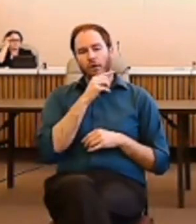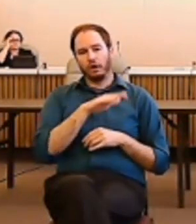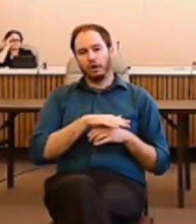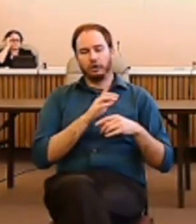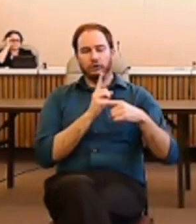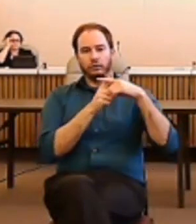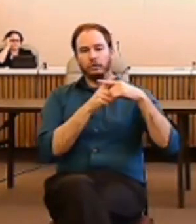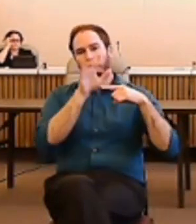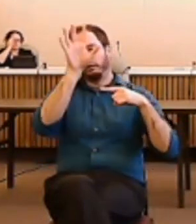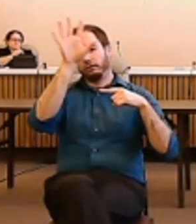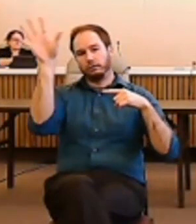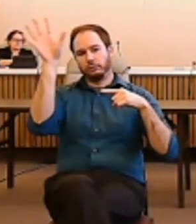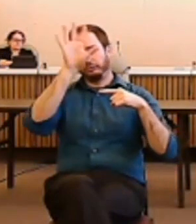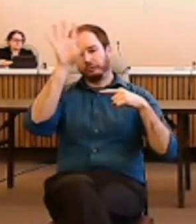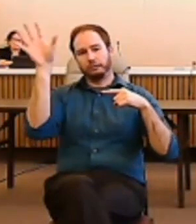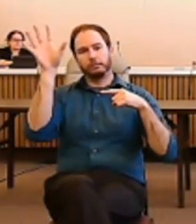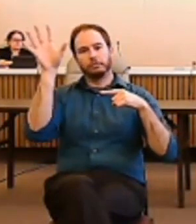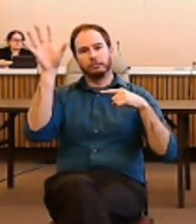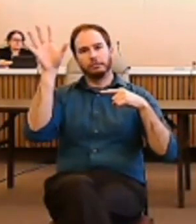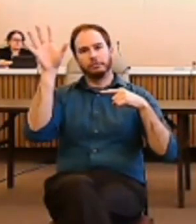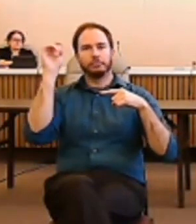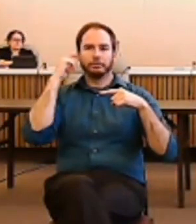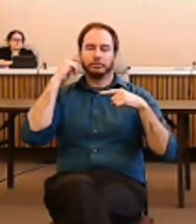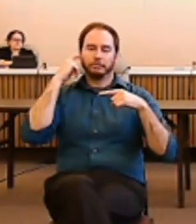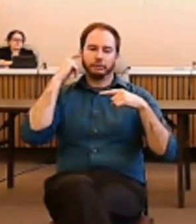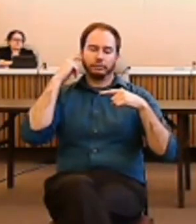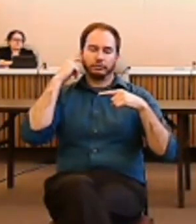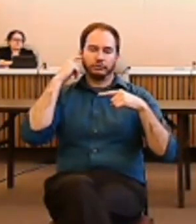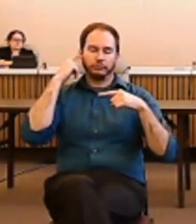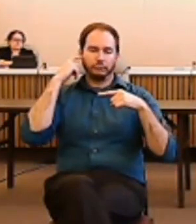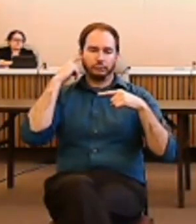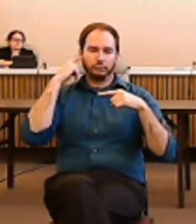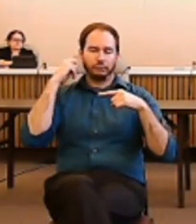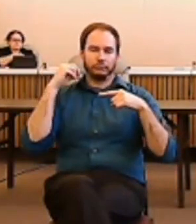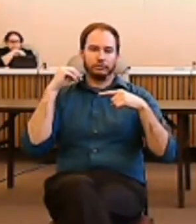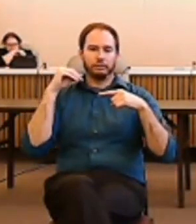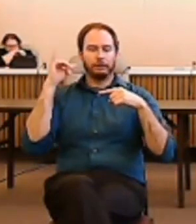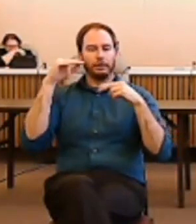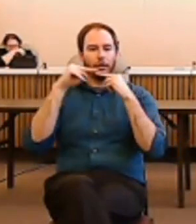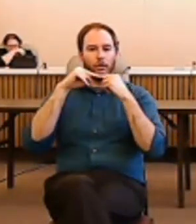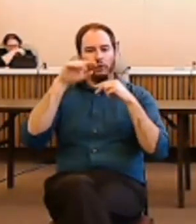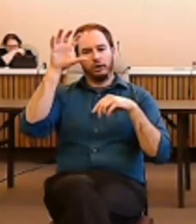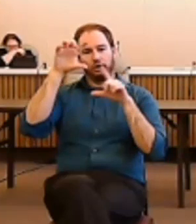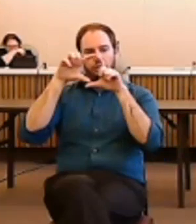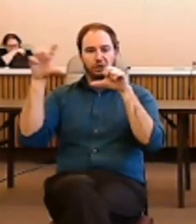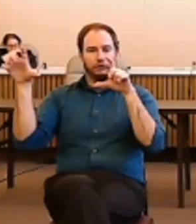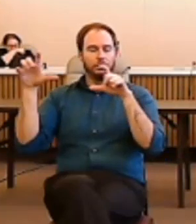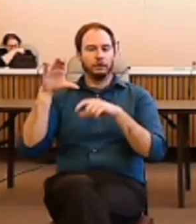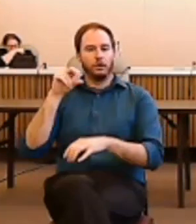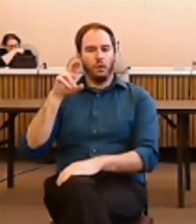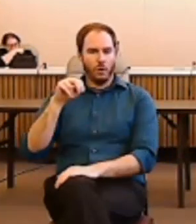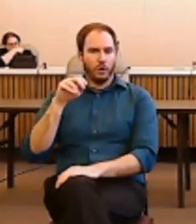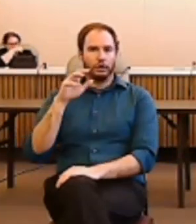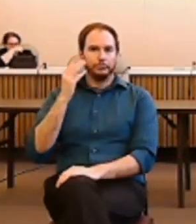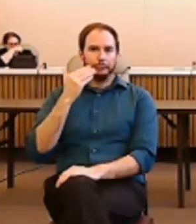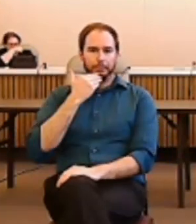corner of Middle and Erie Station, between Erie Station, Middle, and the thruway, is better than